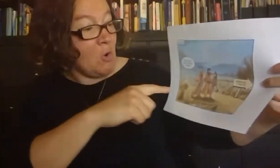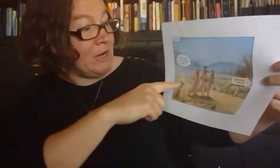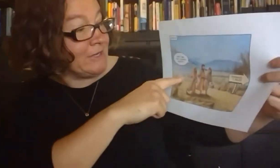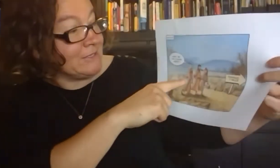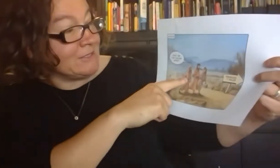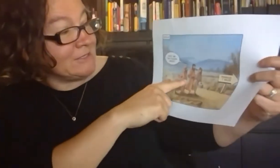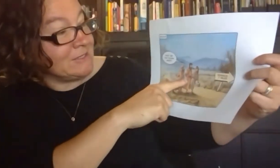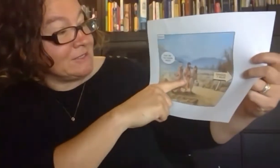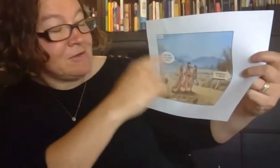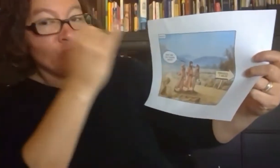Do notice